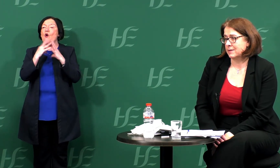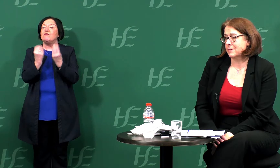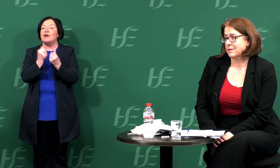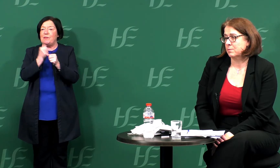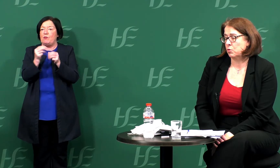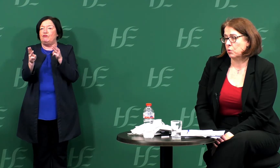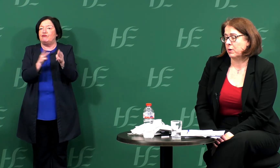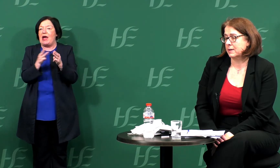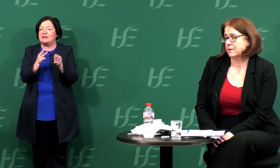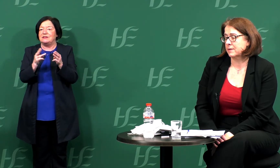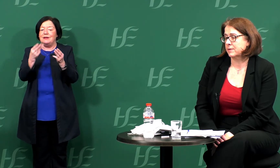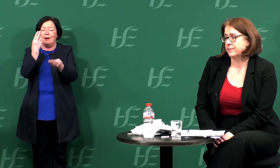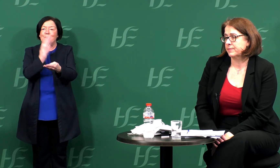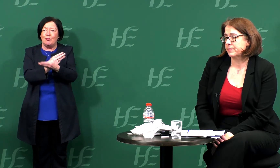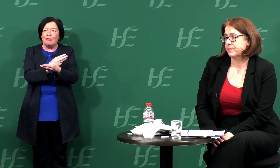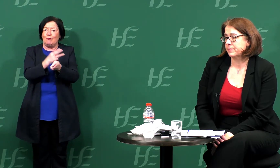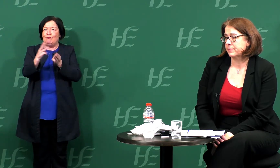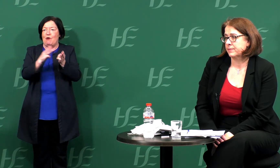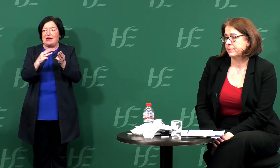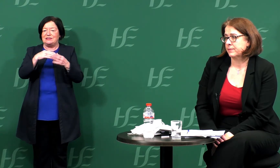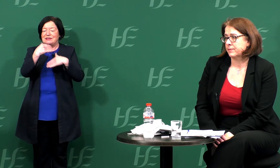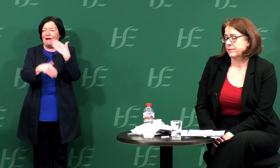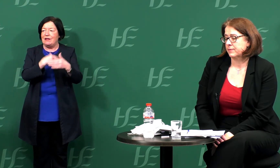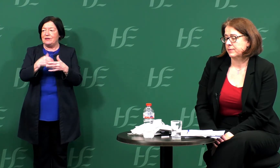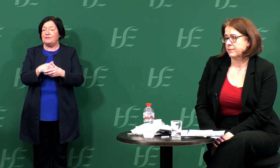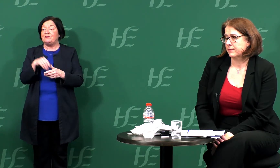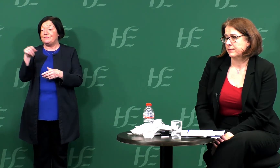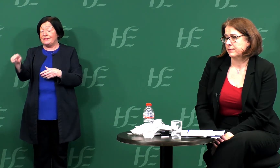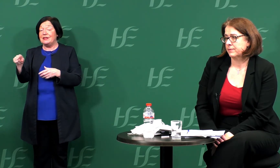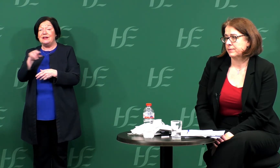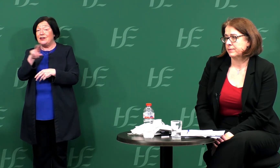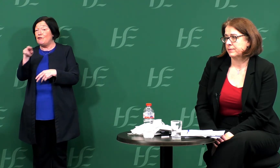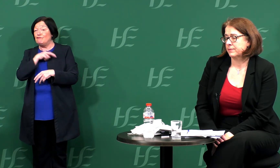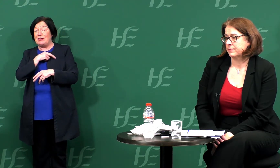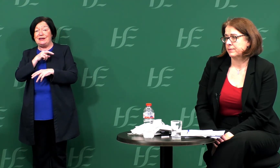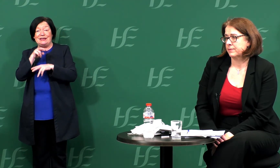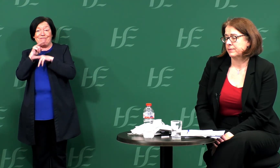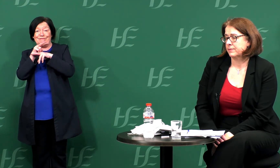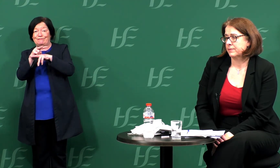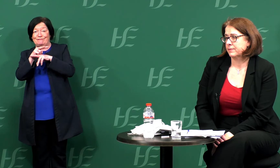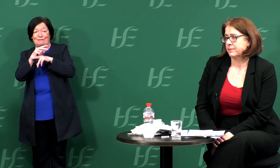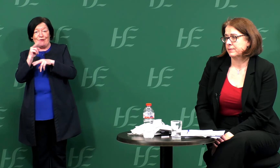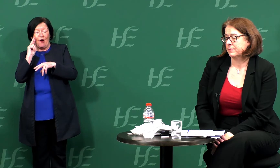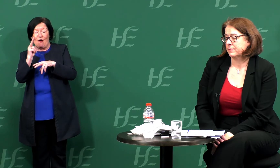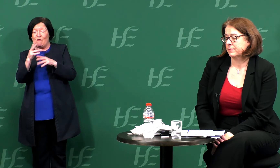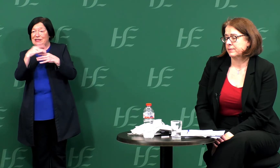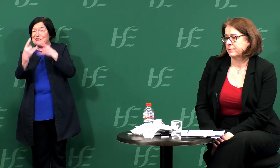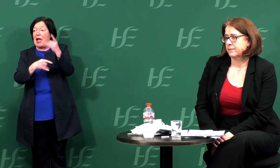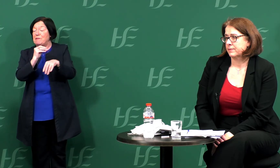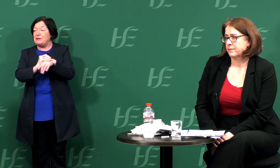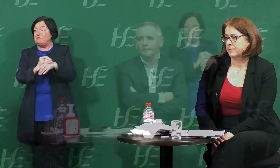about practice, poor practice. And oversight, clinical oversight and clinical governance.